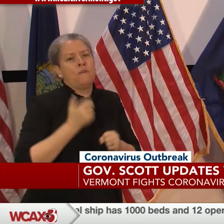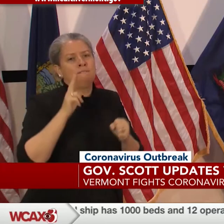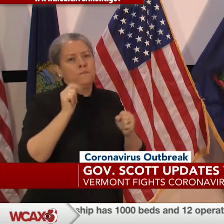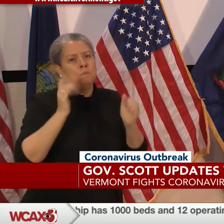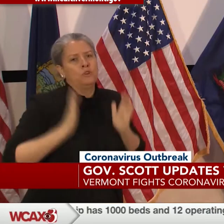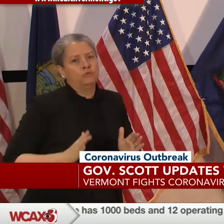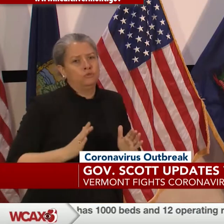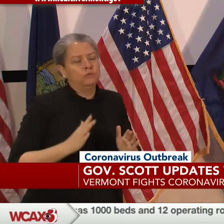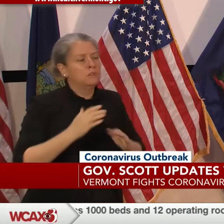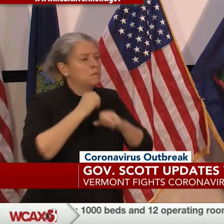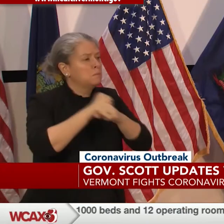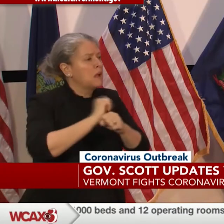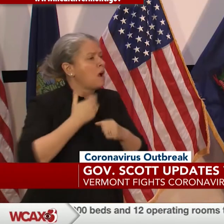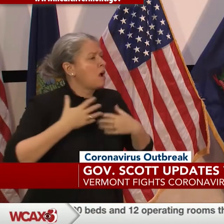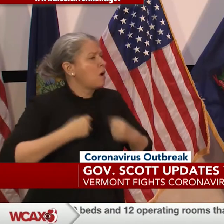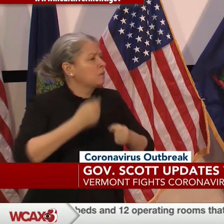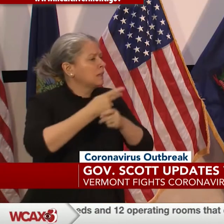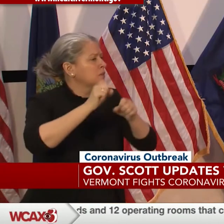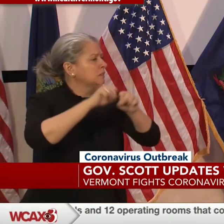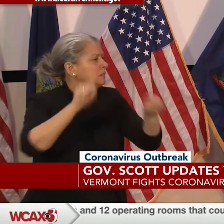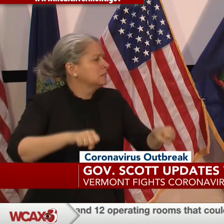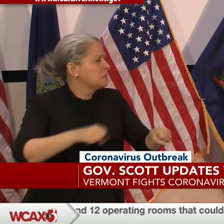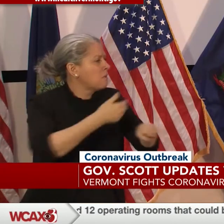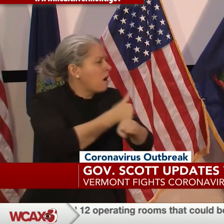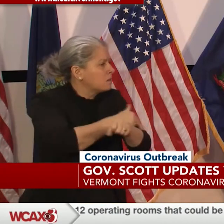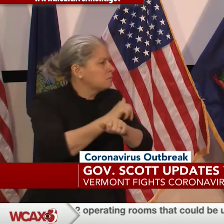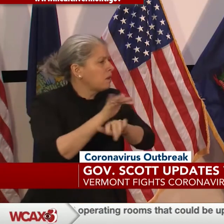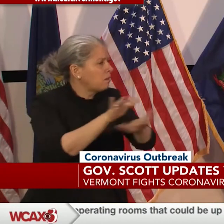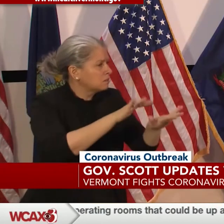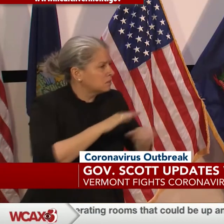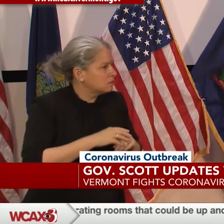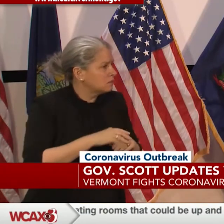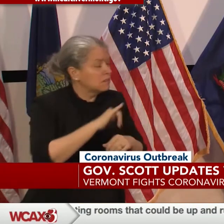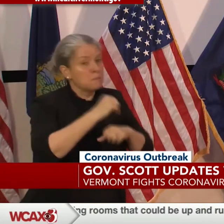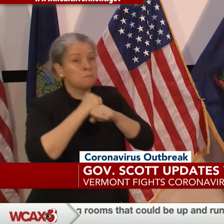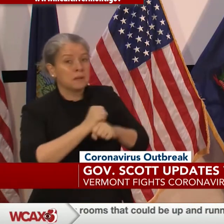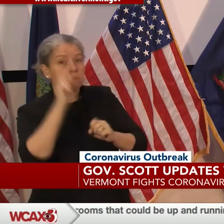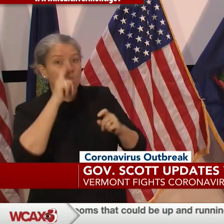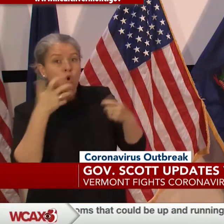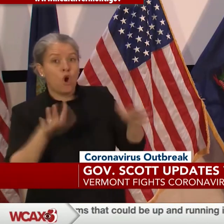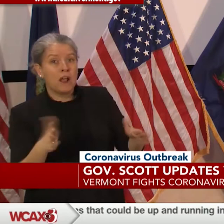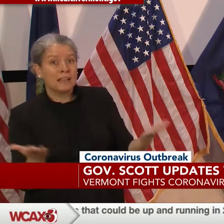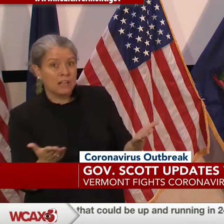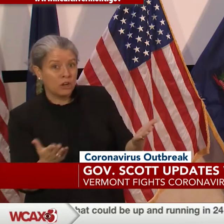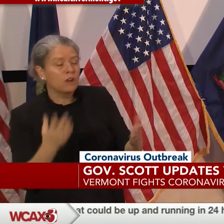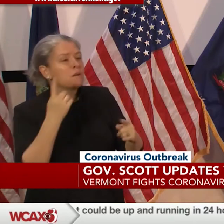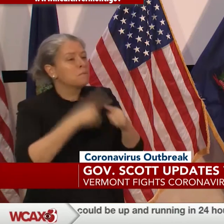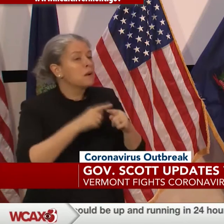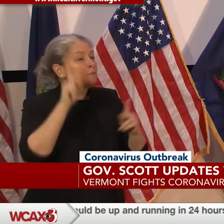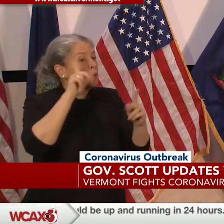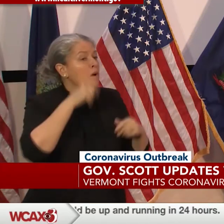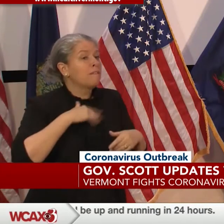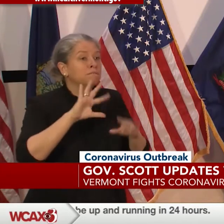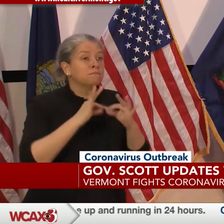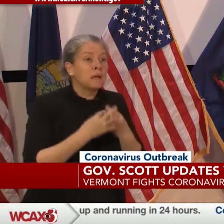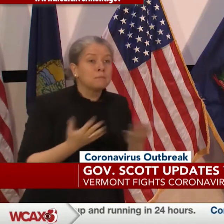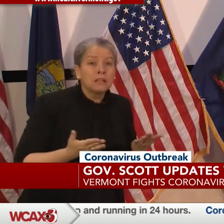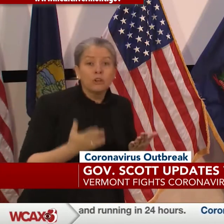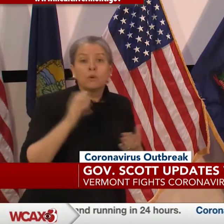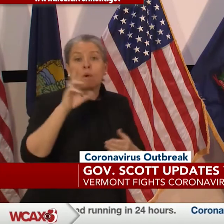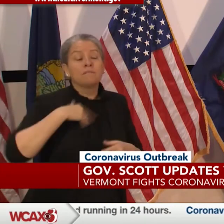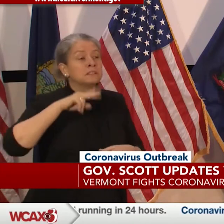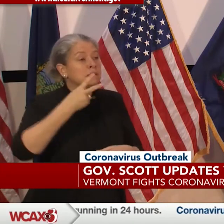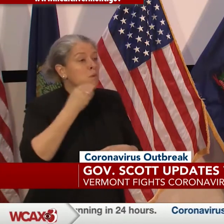This will help protect those currently in the state while allowing people who own a home or have a family to be here as